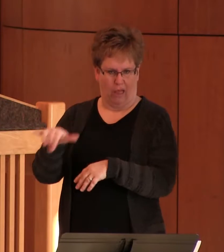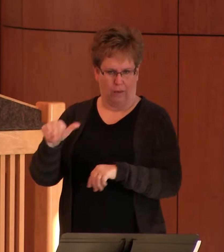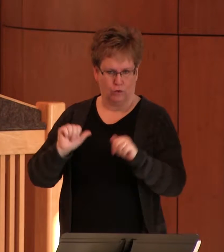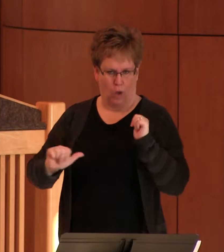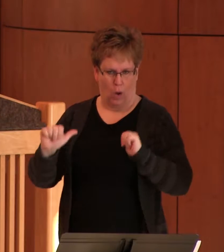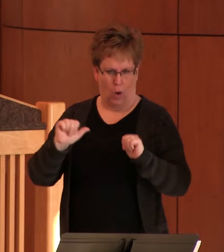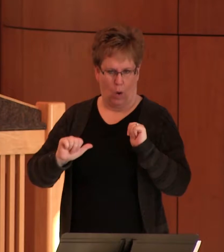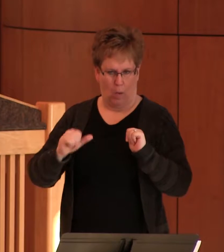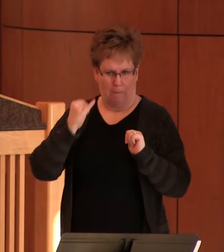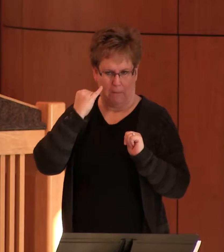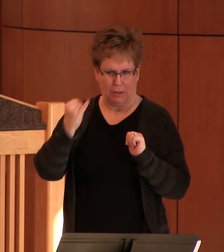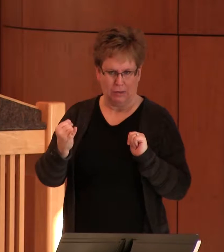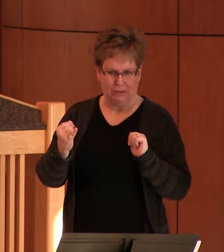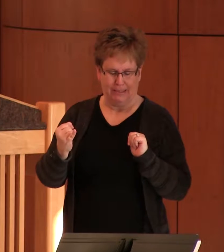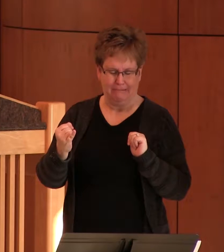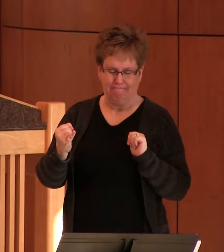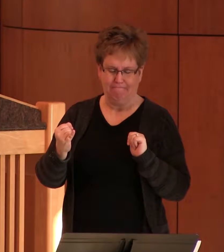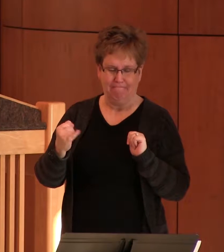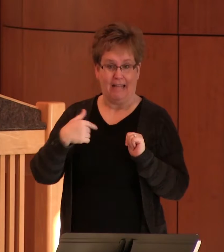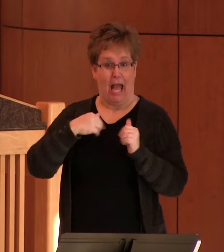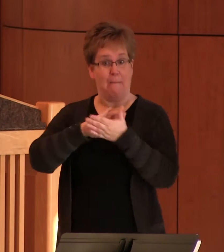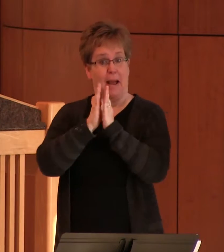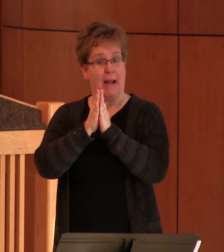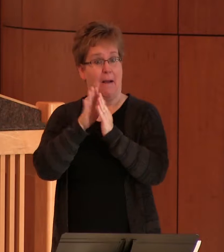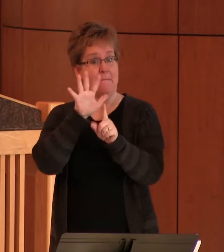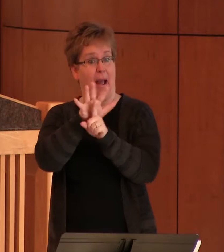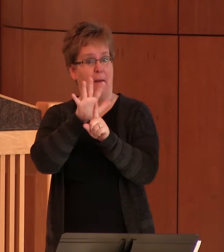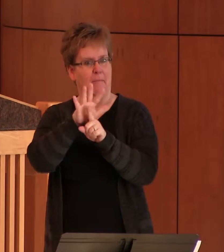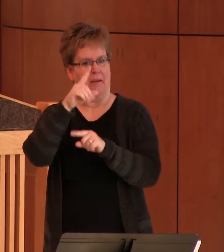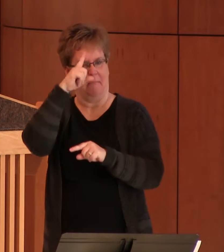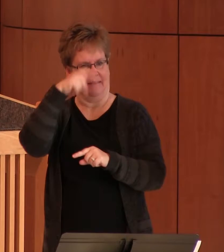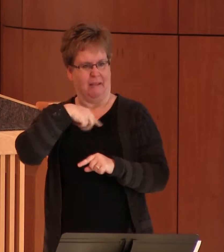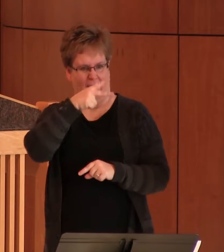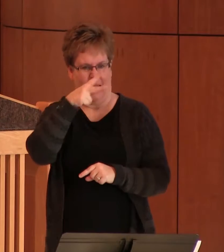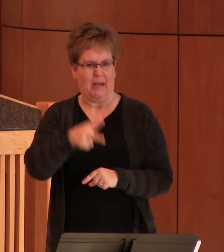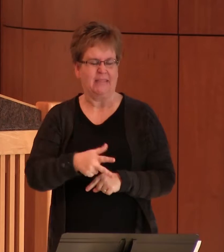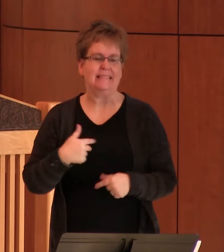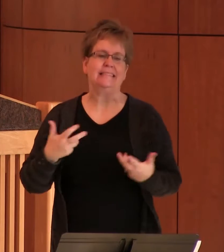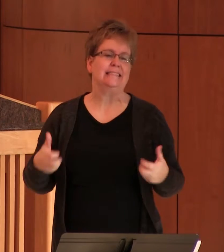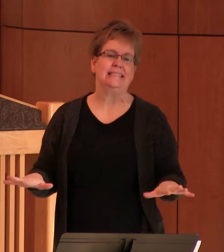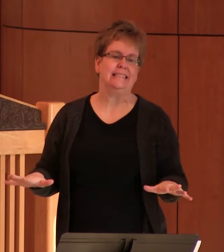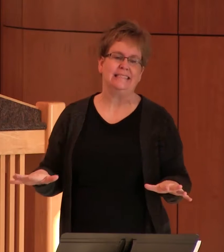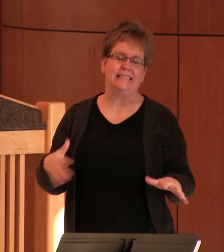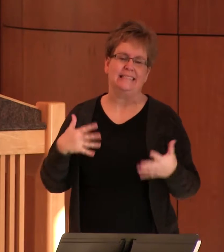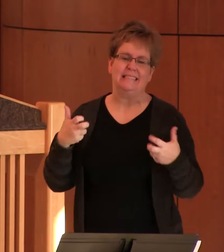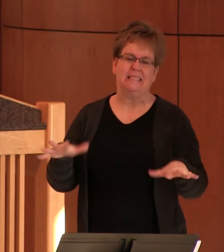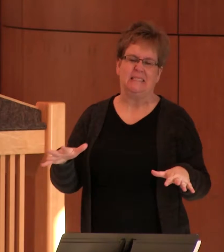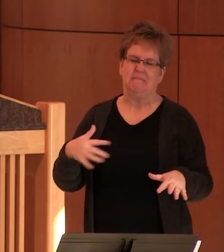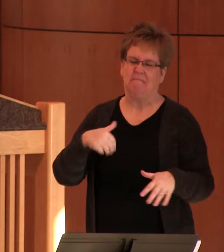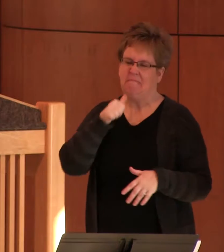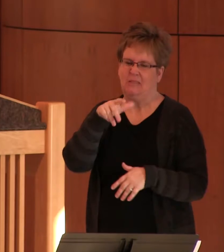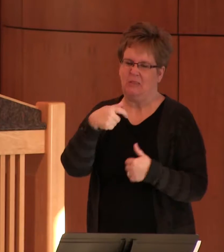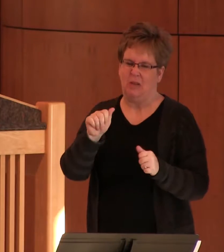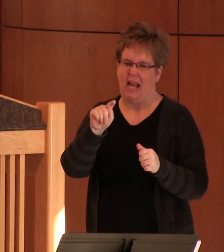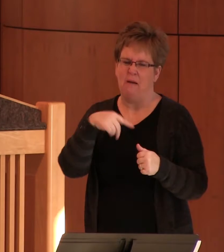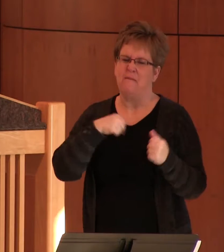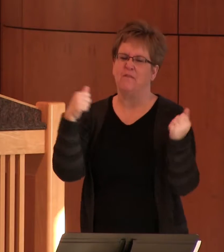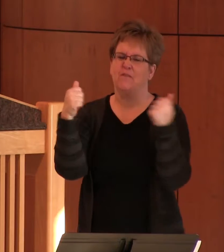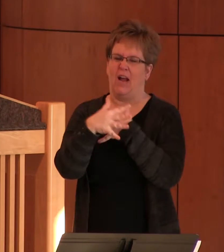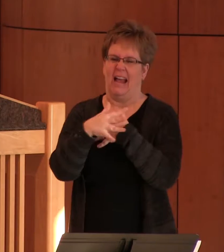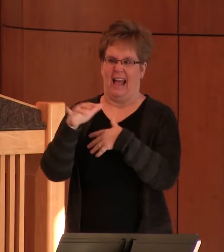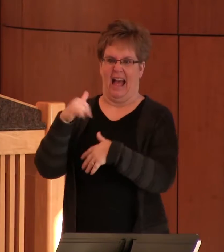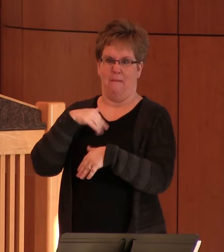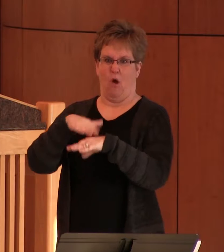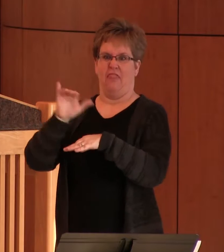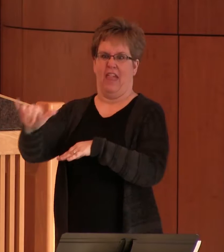so that you become an internet sensation, but not for the reason why you wanted to. I was always afraid of